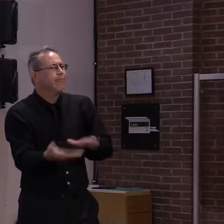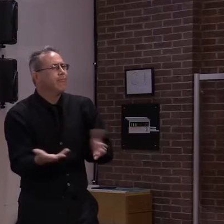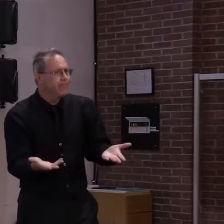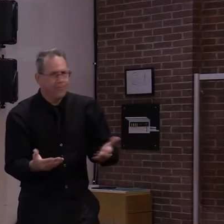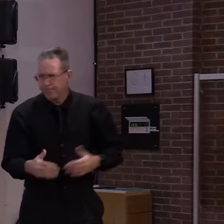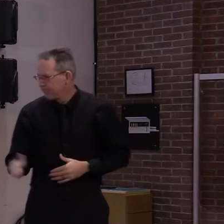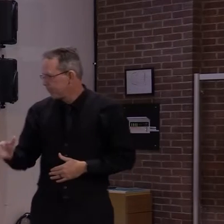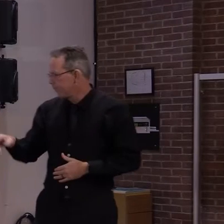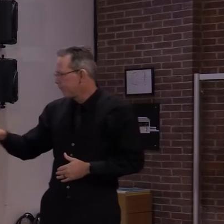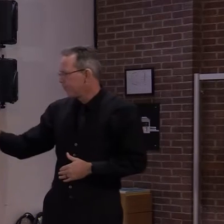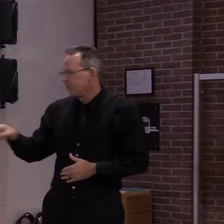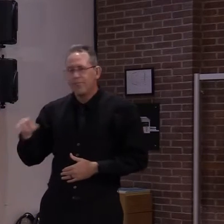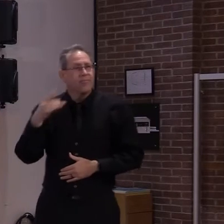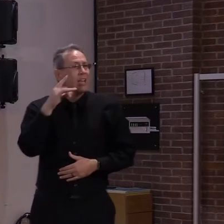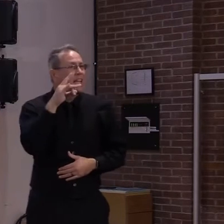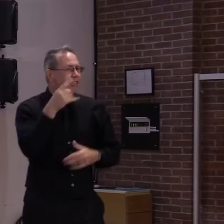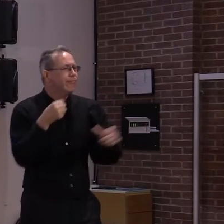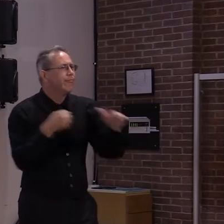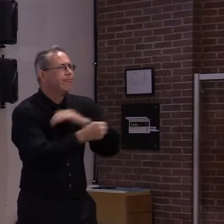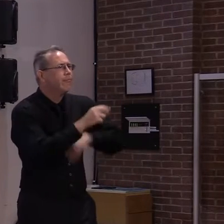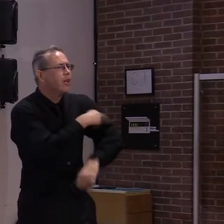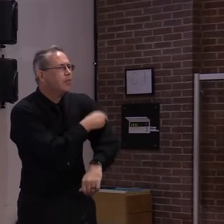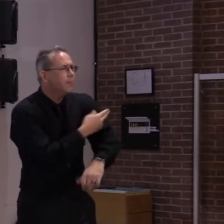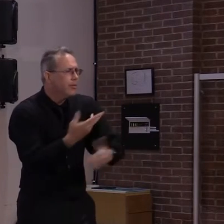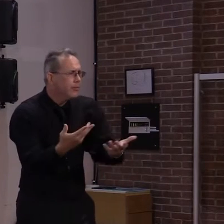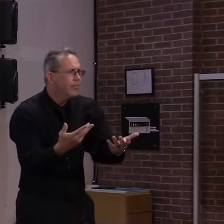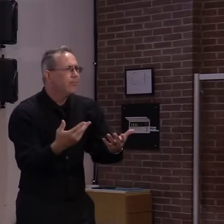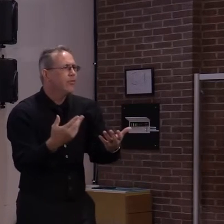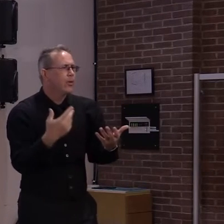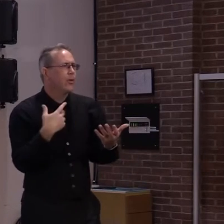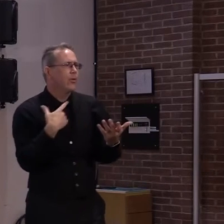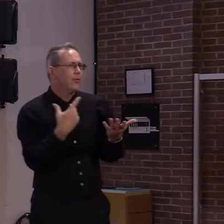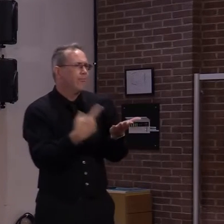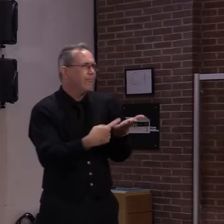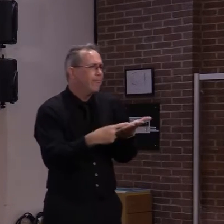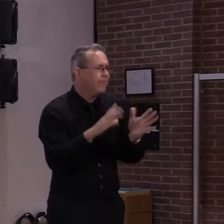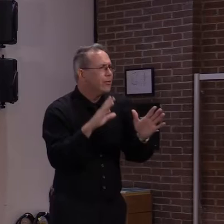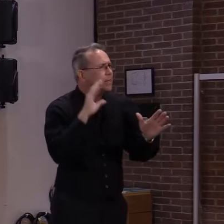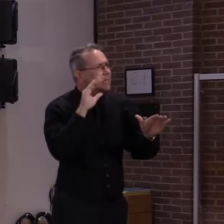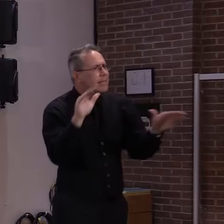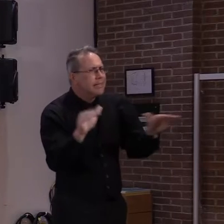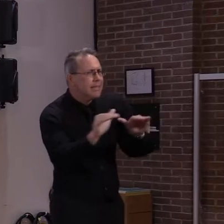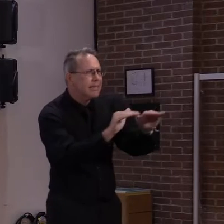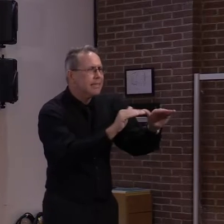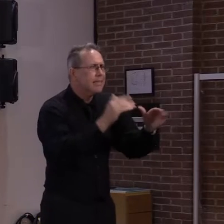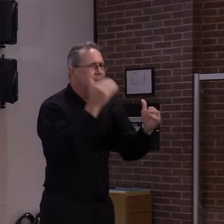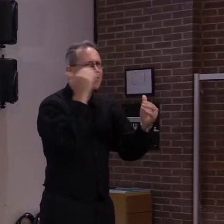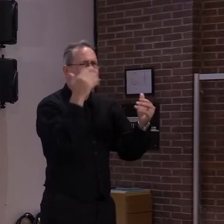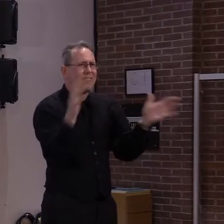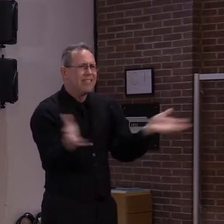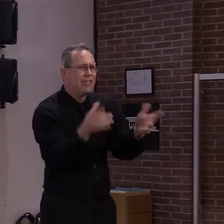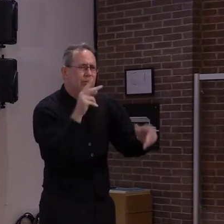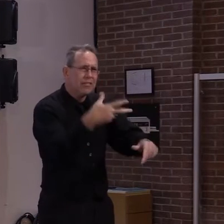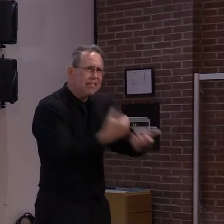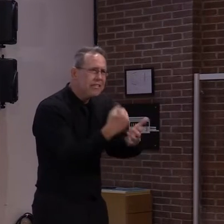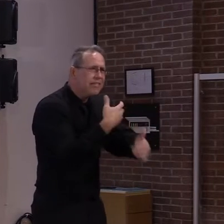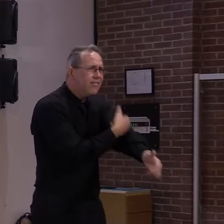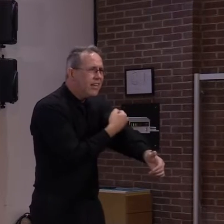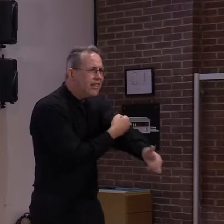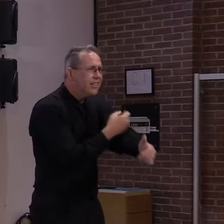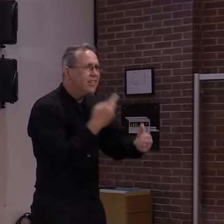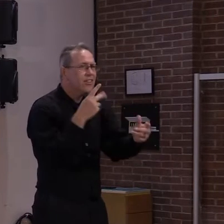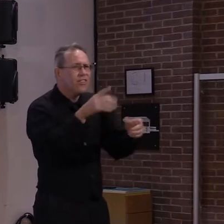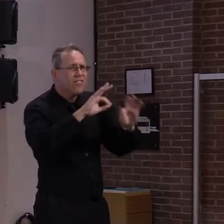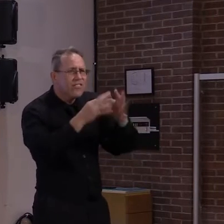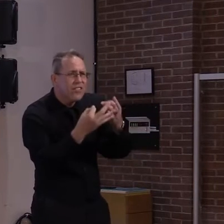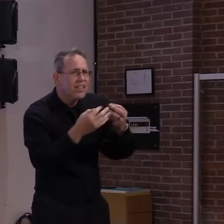down is to go out and encourage your friends to get vaccinated and to do so yourself if you haven't done so already. And even in